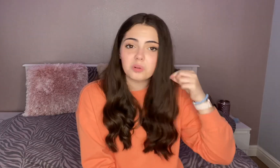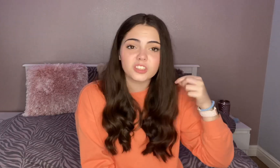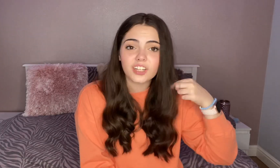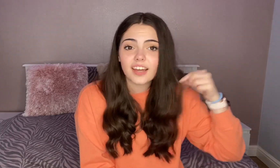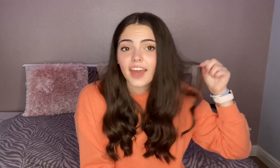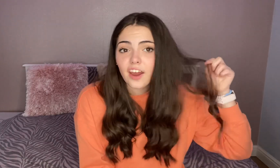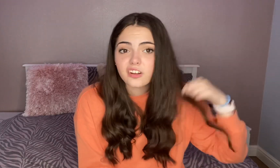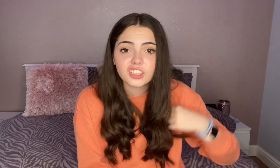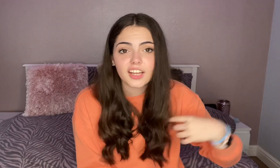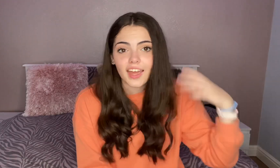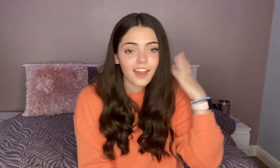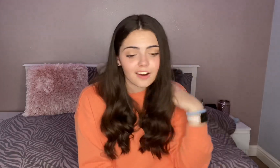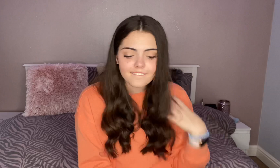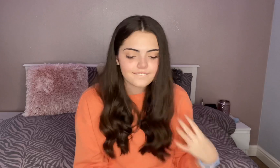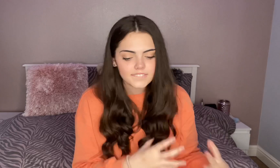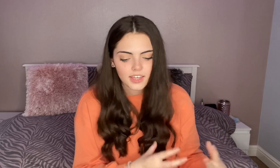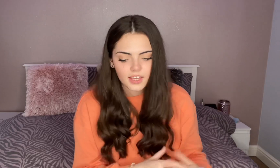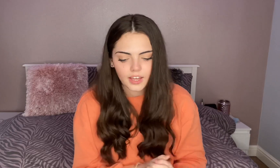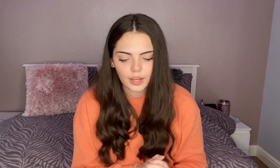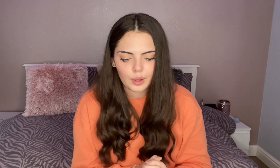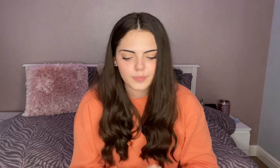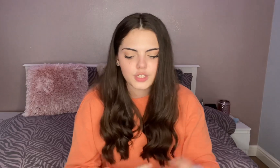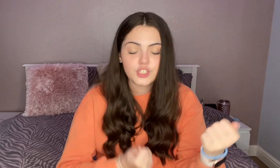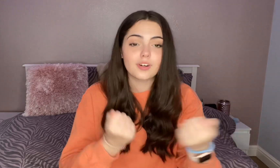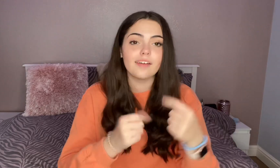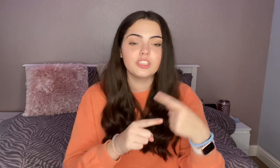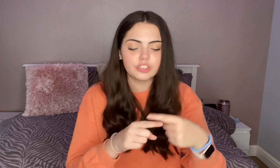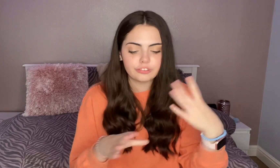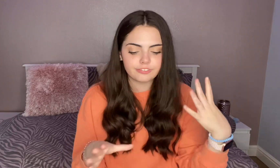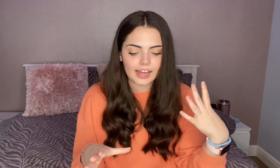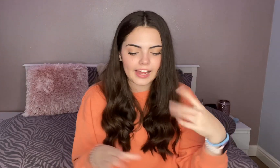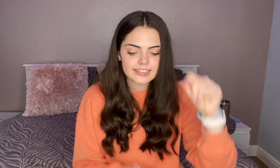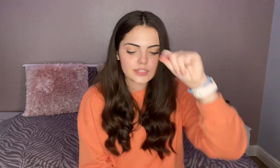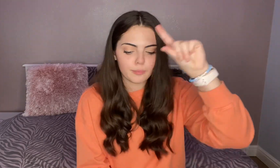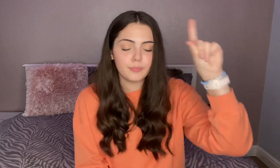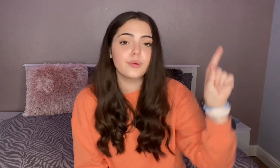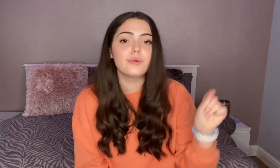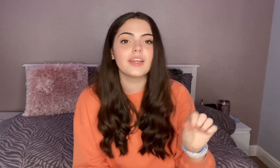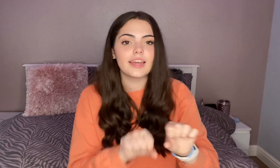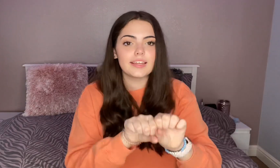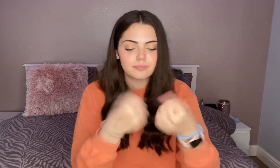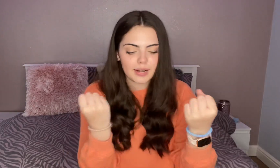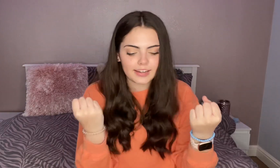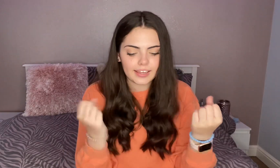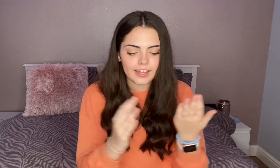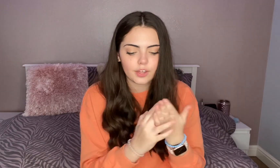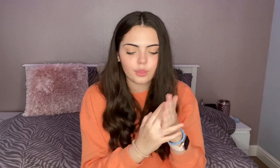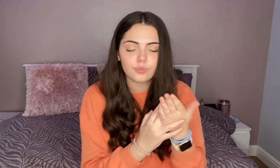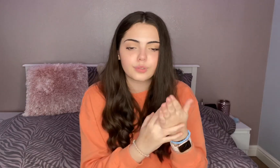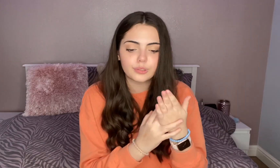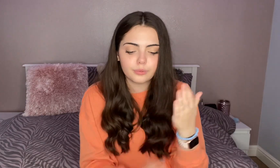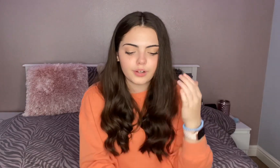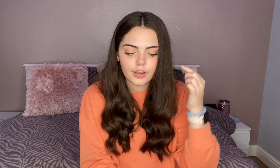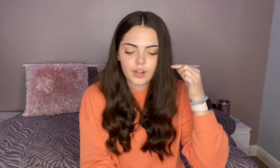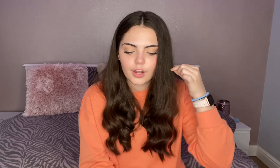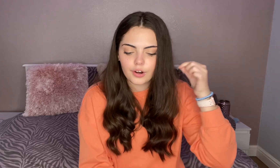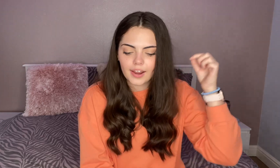down the hair, touch your hair. Driving too fast, moon is breaking through her